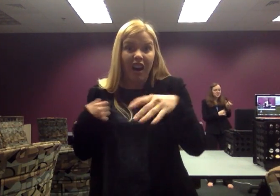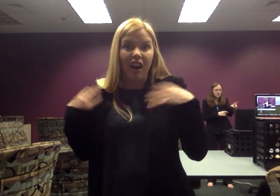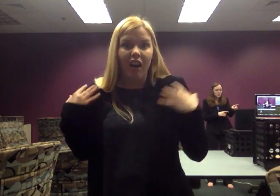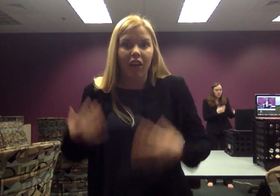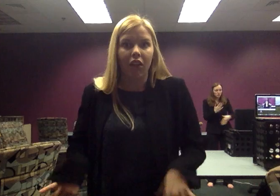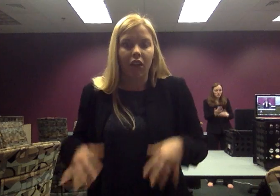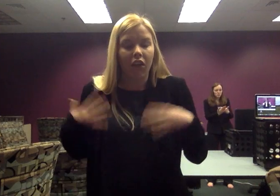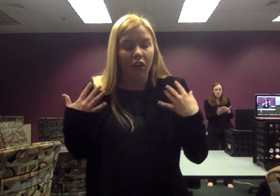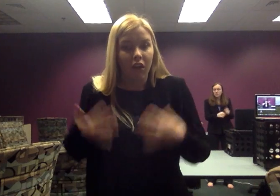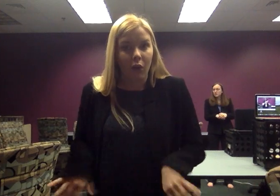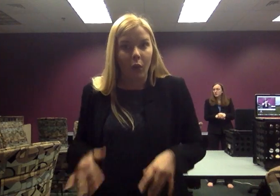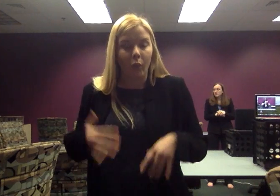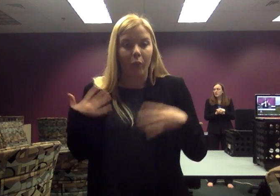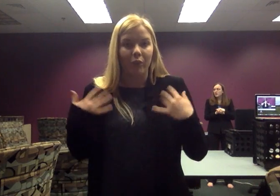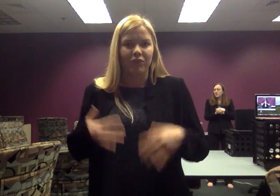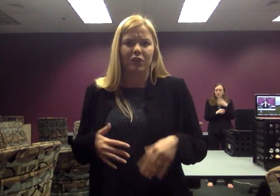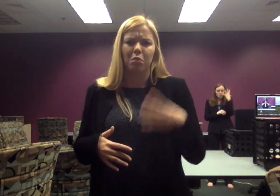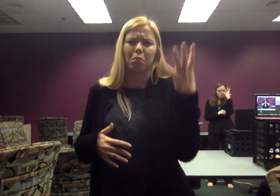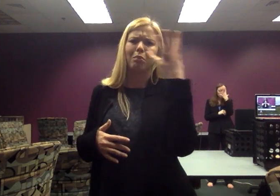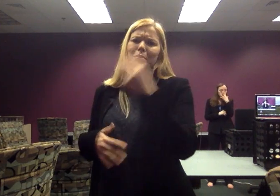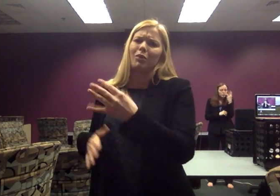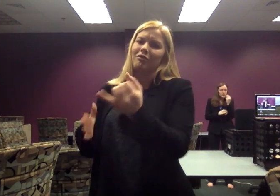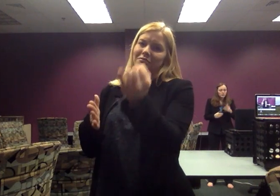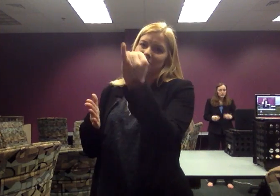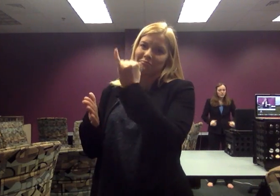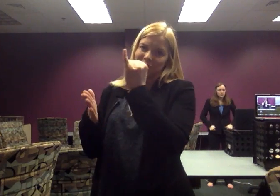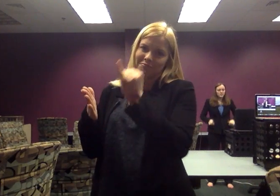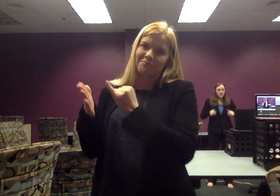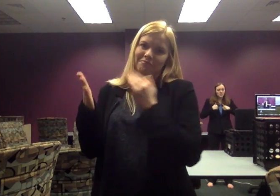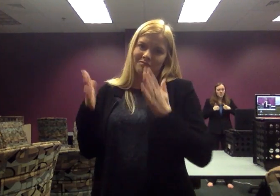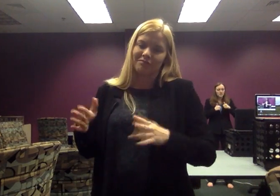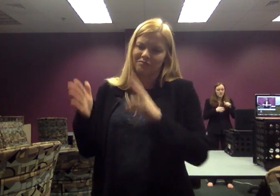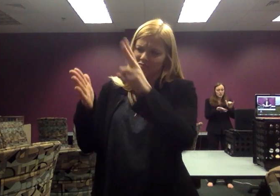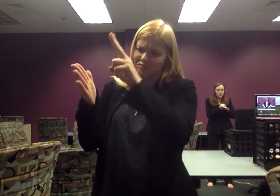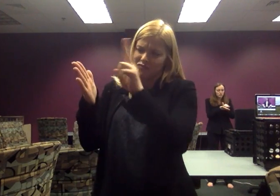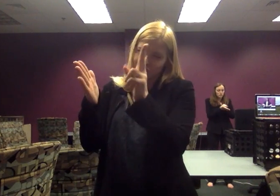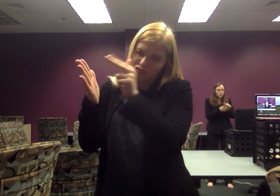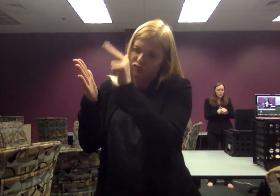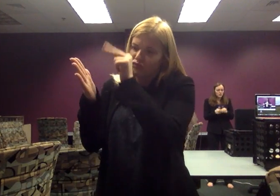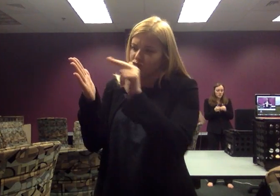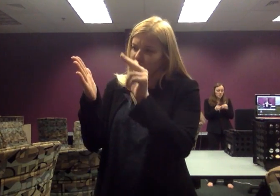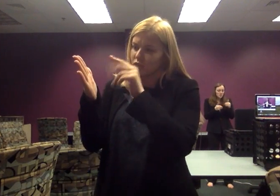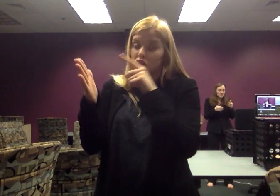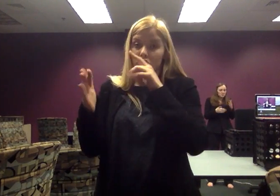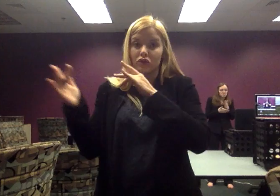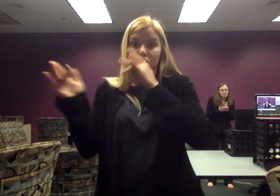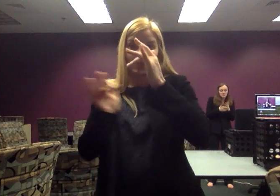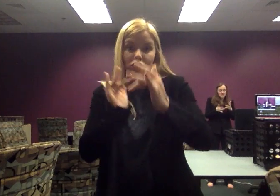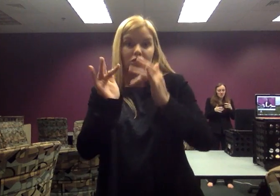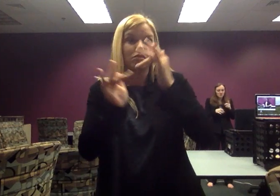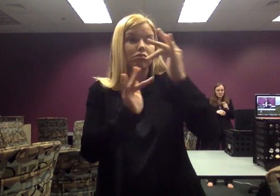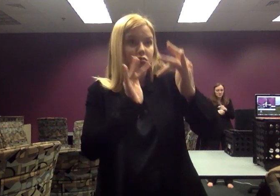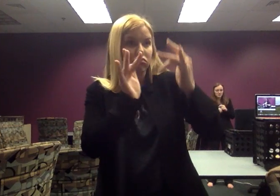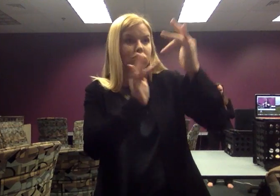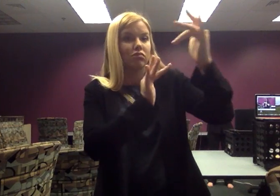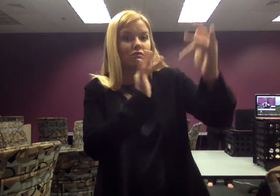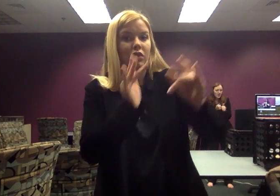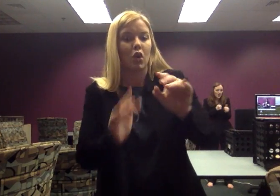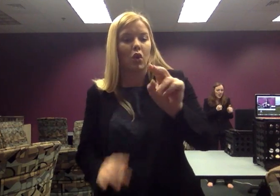she lived part of her life in New York City. And another part of her life, she traveled all the way to New Mexico.